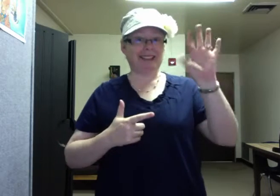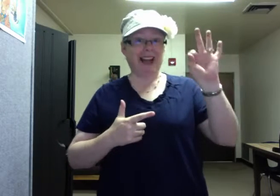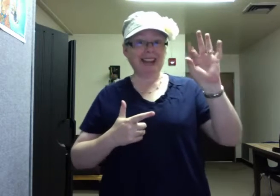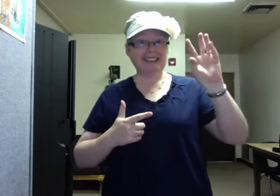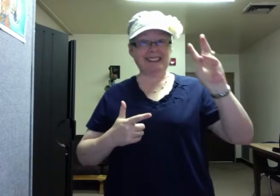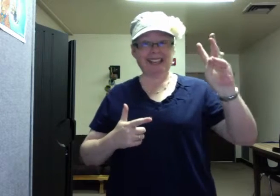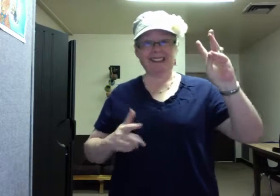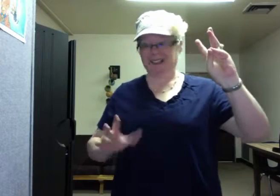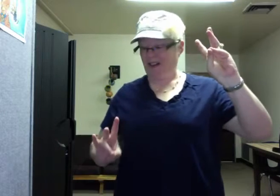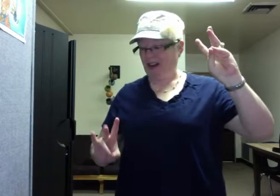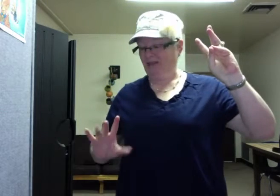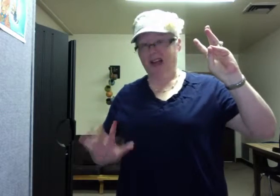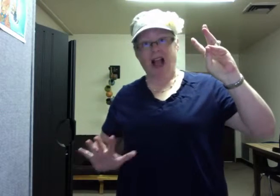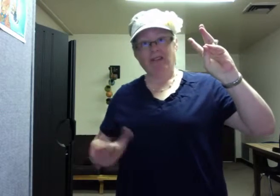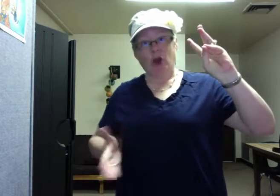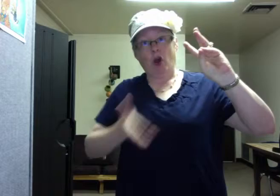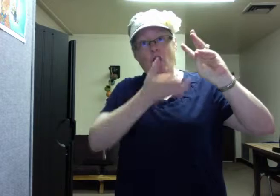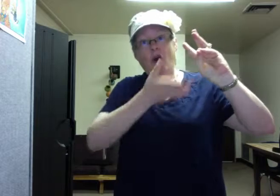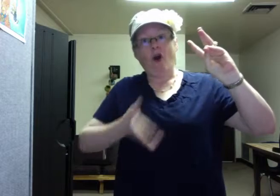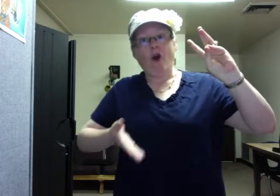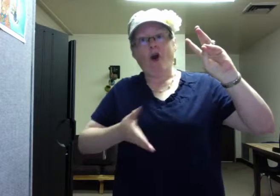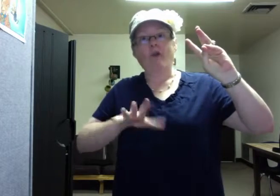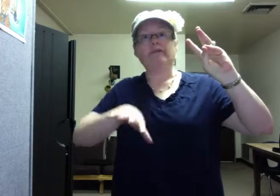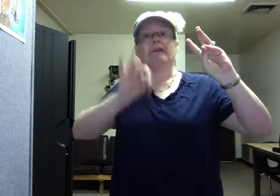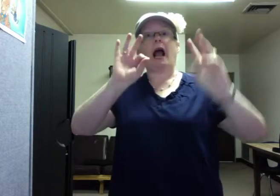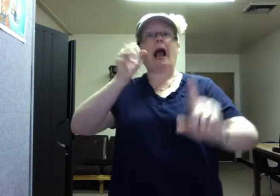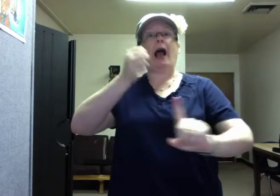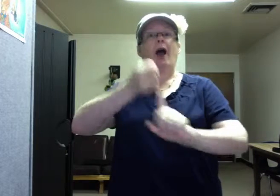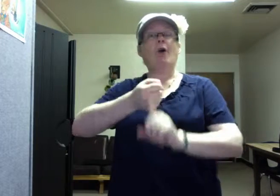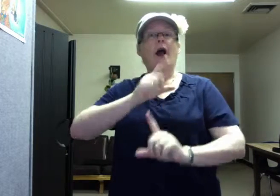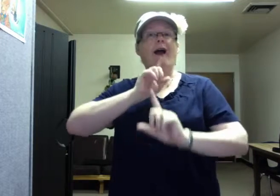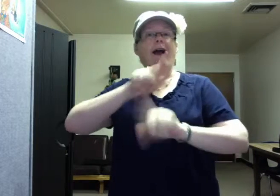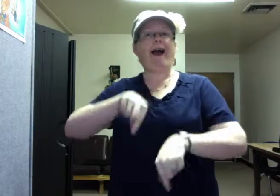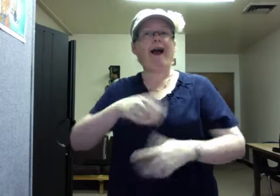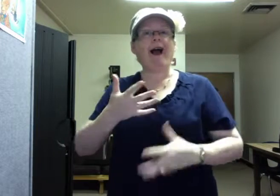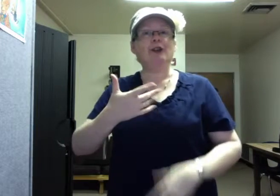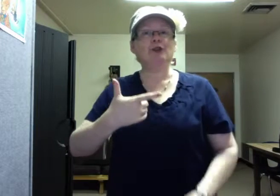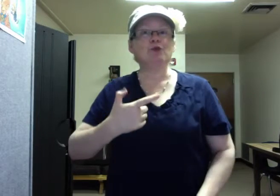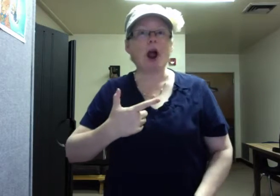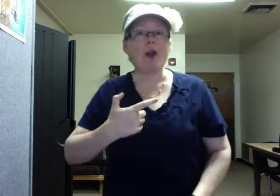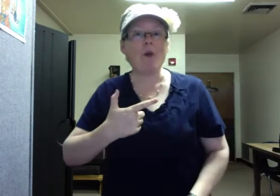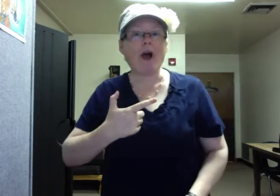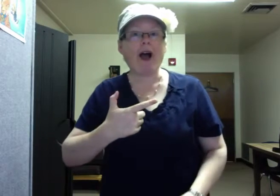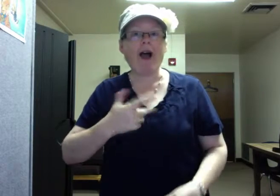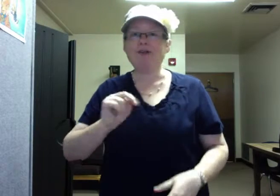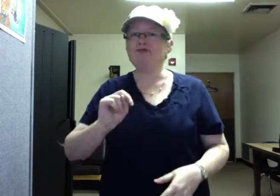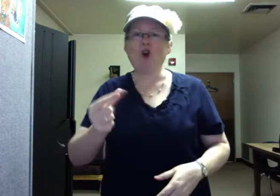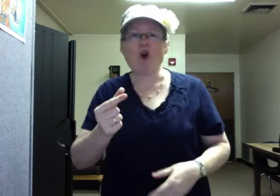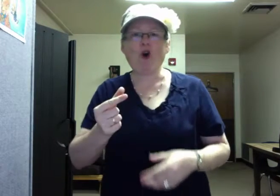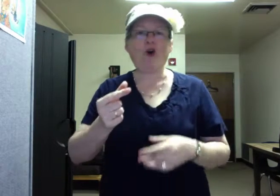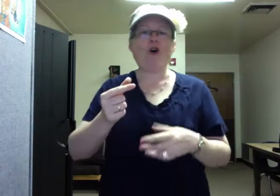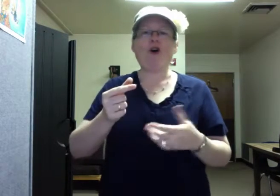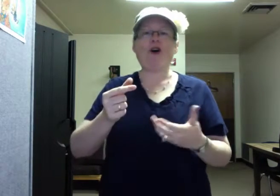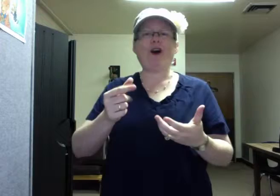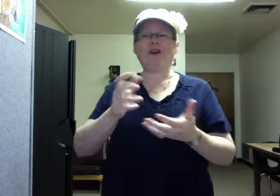or damaged. So she had 21 DVDs that were scratched or damaged. Well, nice job today. I want you to turn and